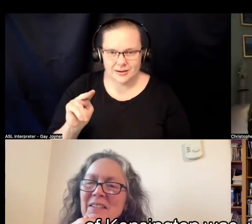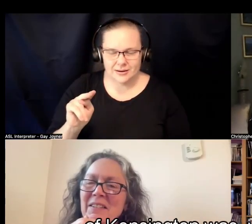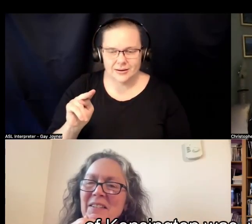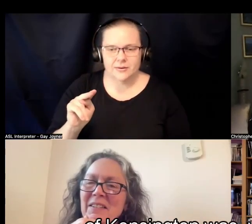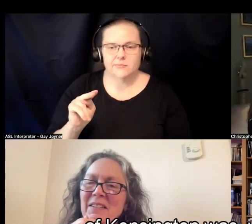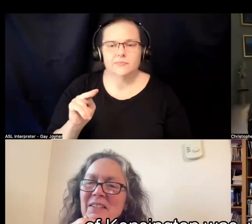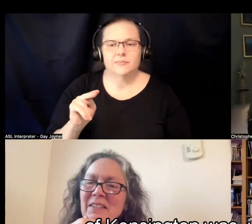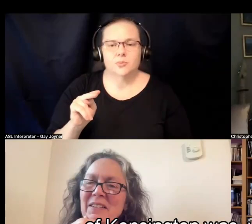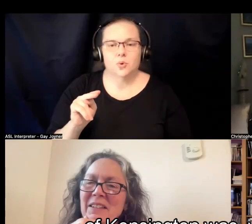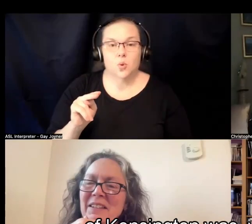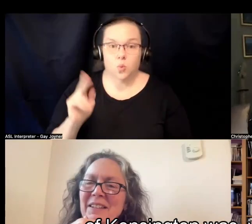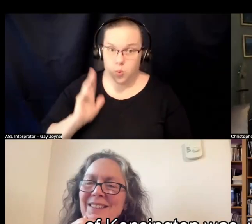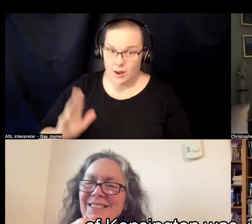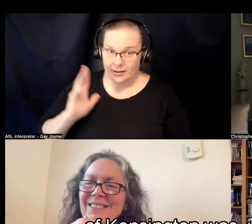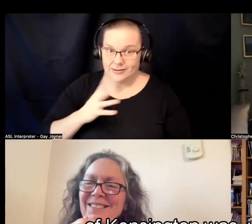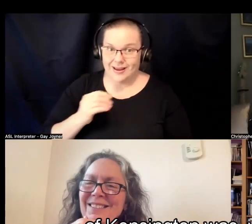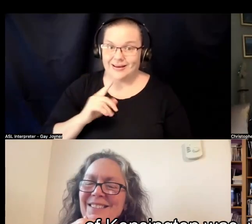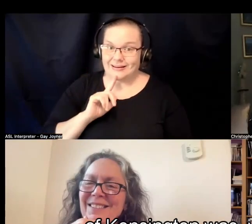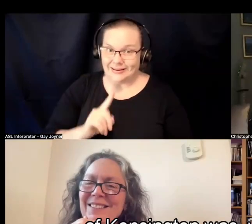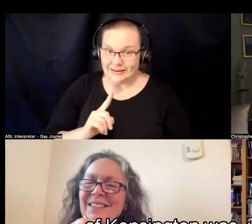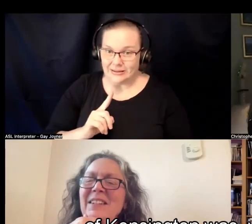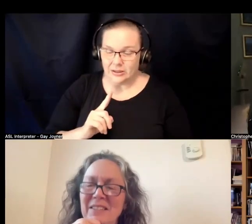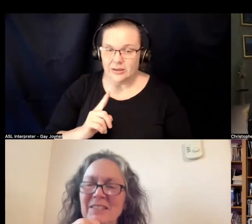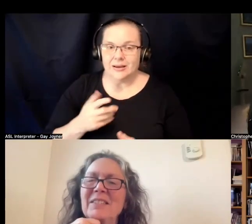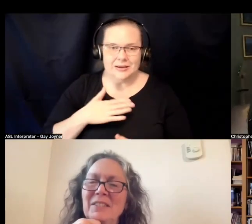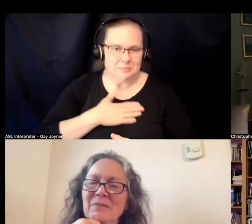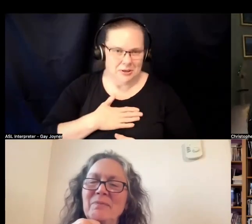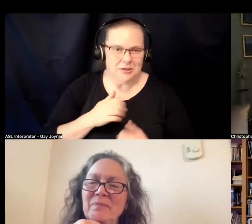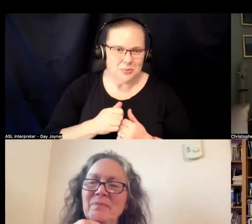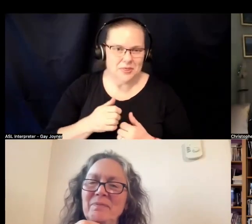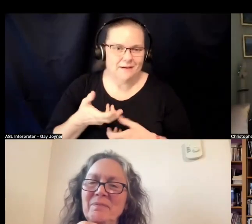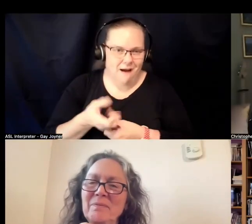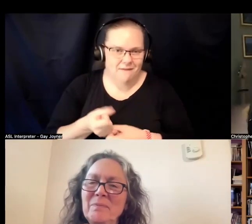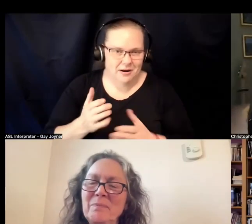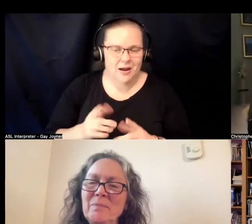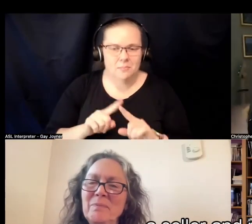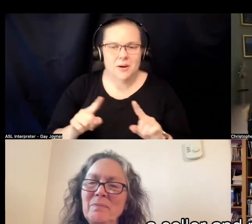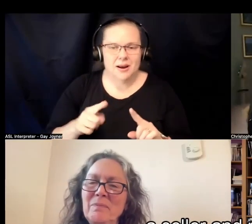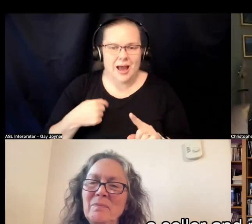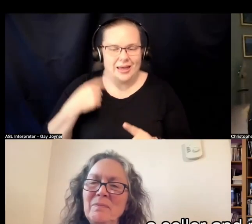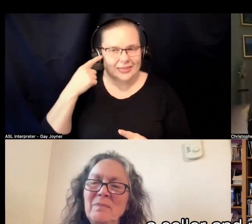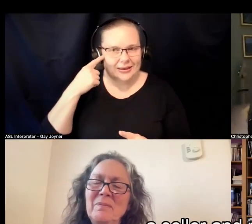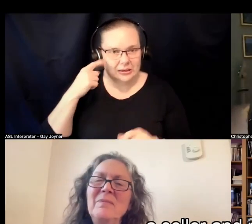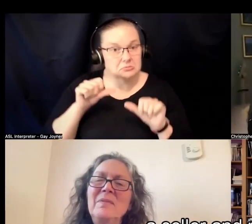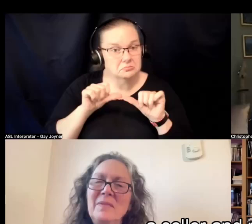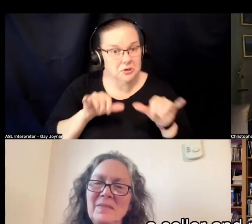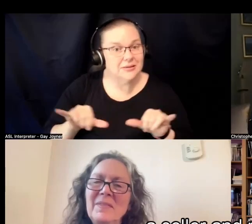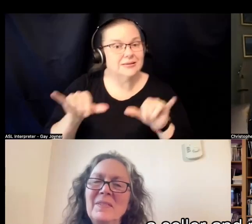was and is very pleased with The Confidante, and it continues to be consistent a